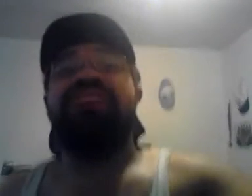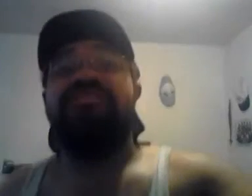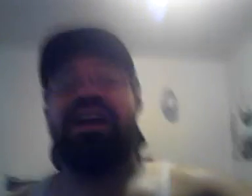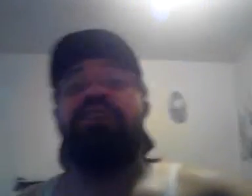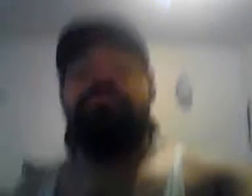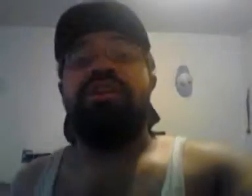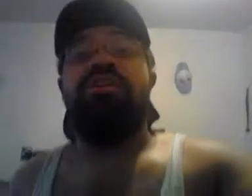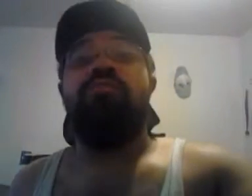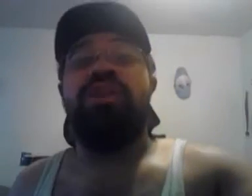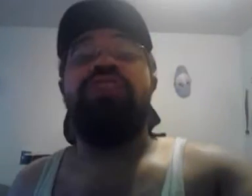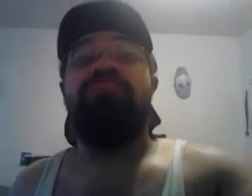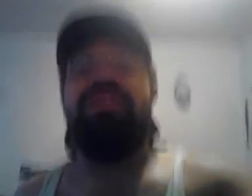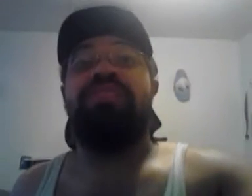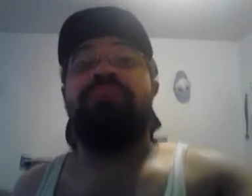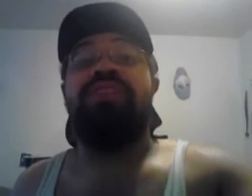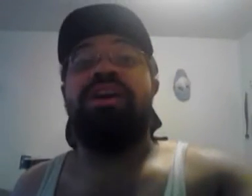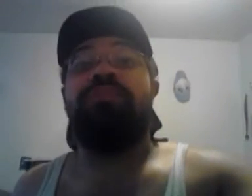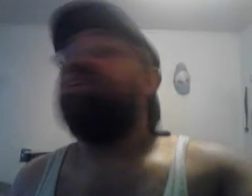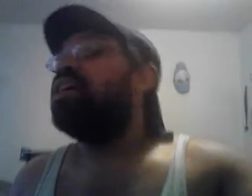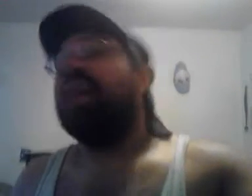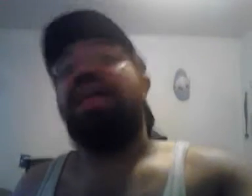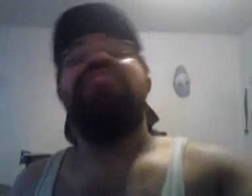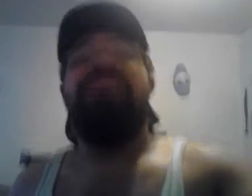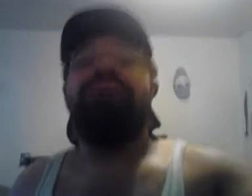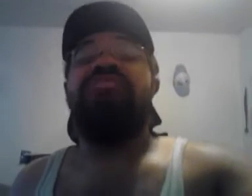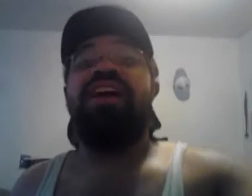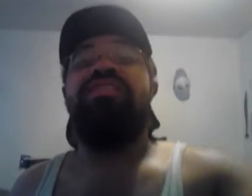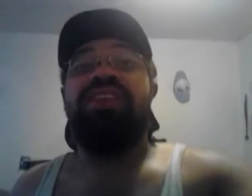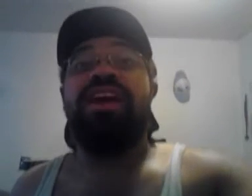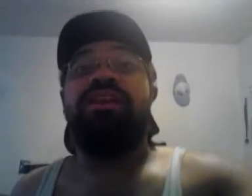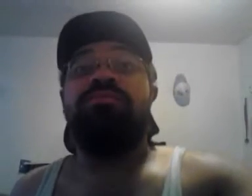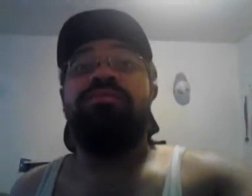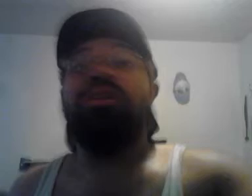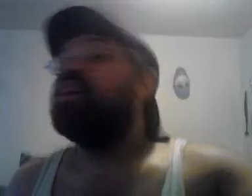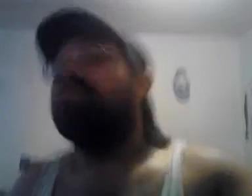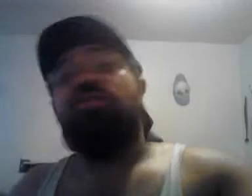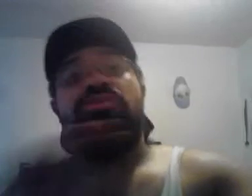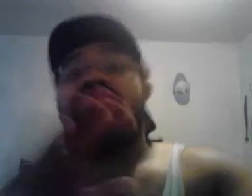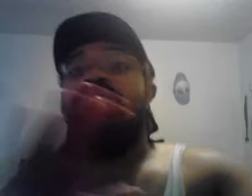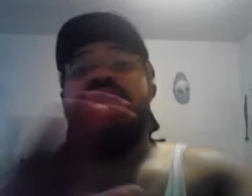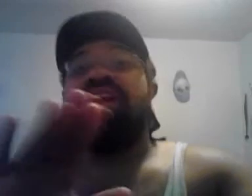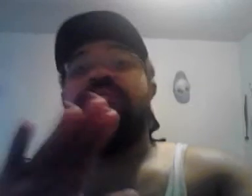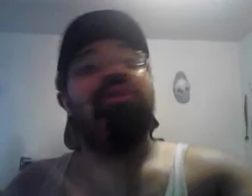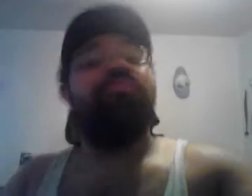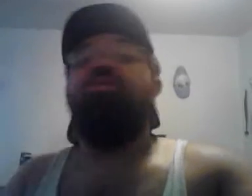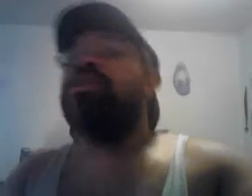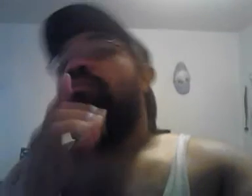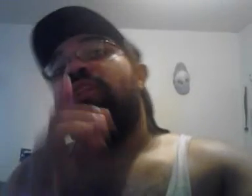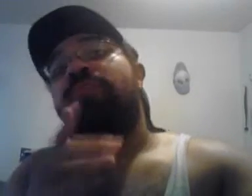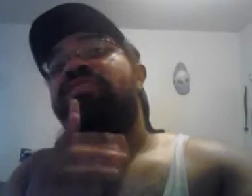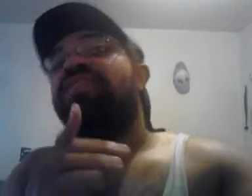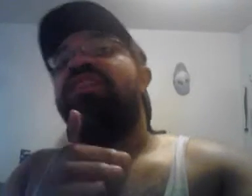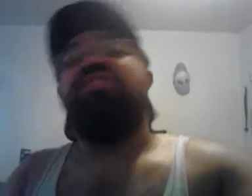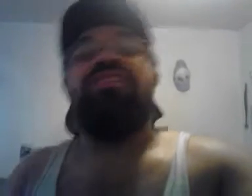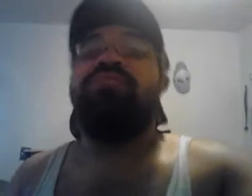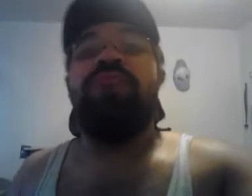Tyler Perry wearing dresses sometimes? And I think Tyler is gay. No discriminate gay people, but I'm going to tell you like this. That's probably